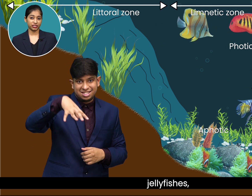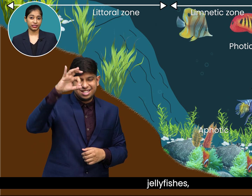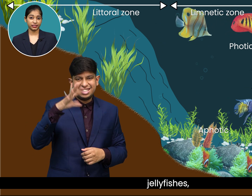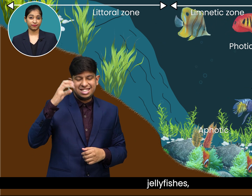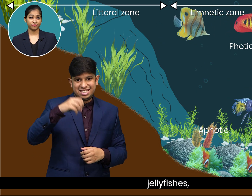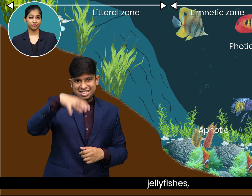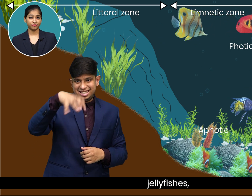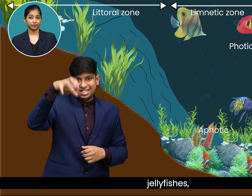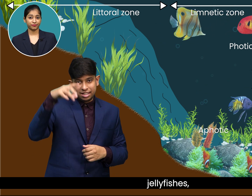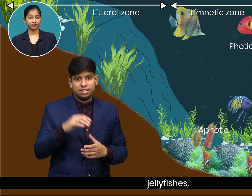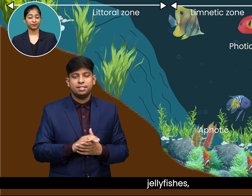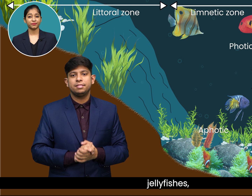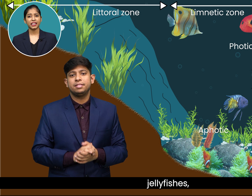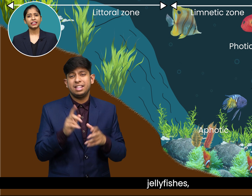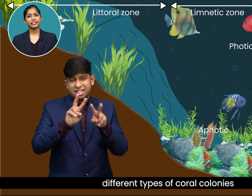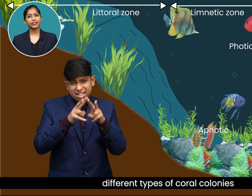jellyfishes,